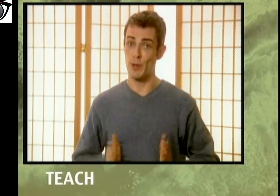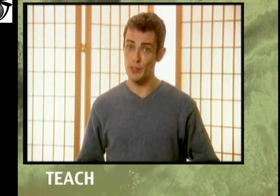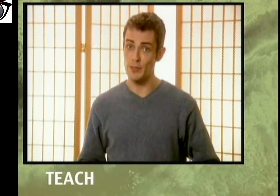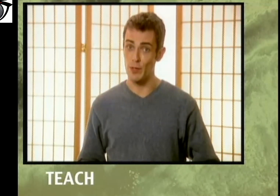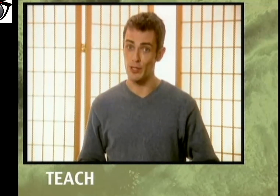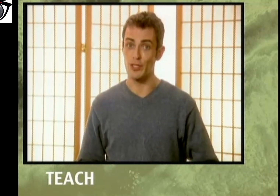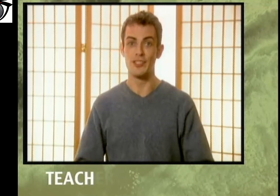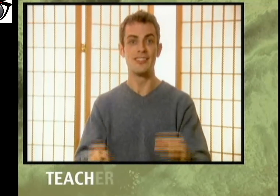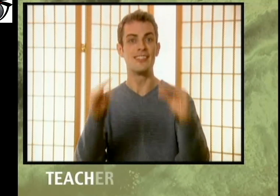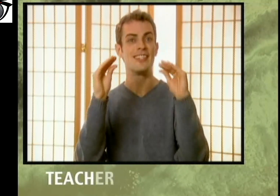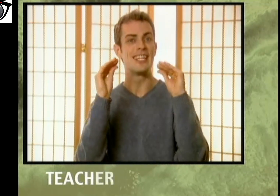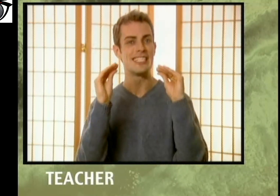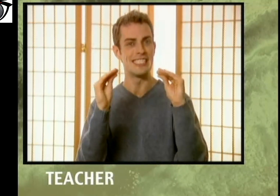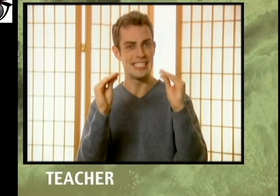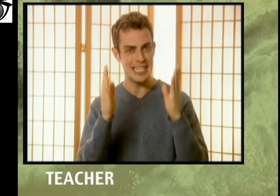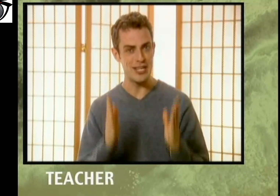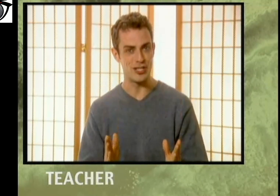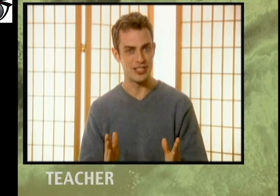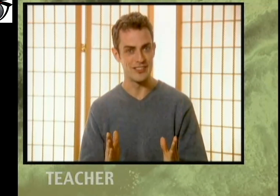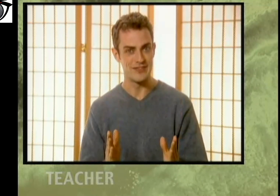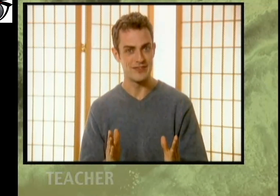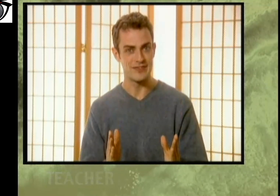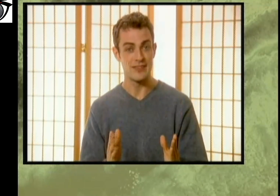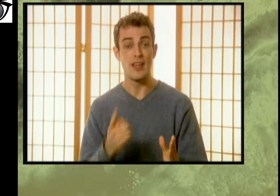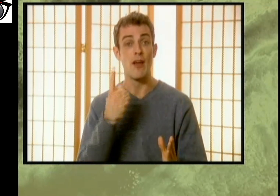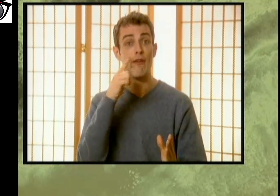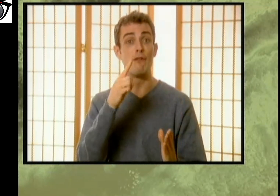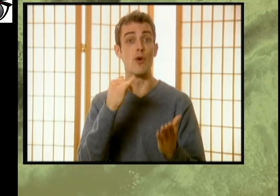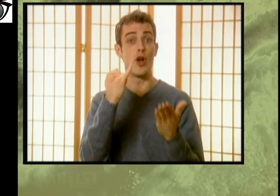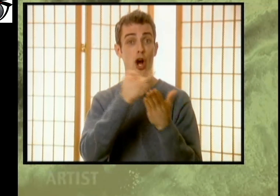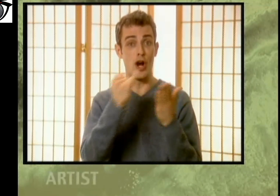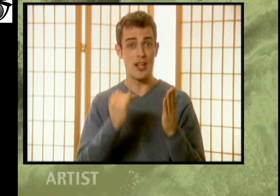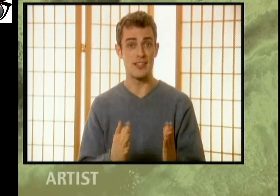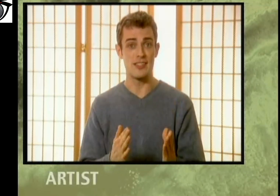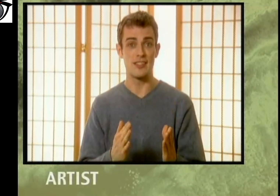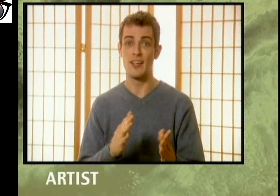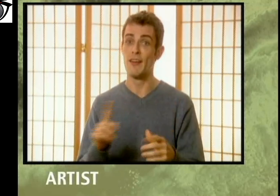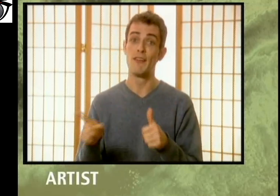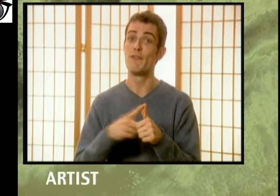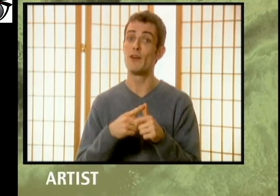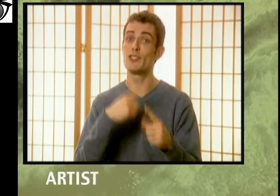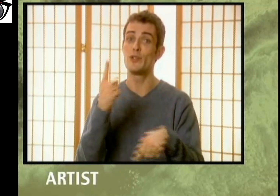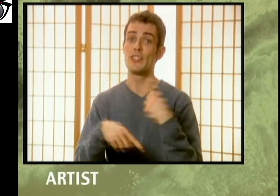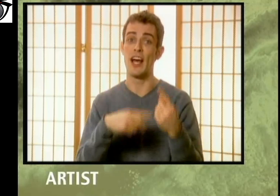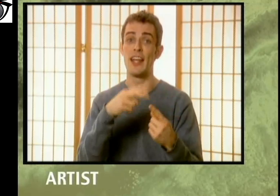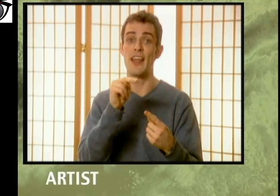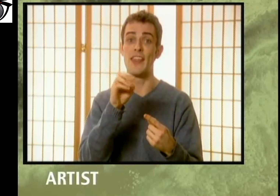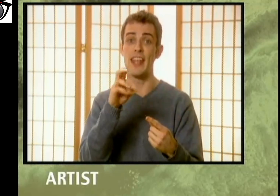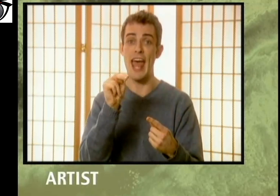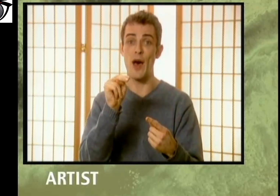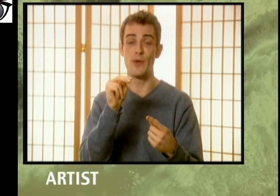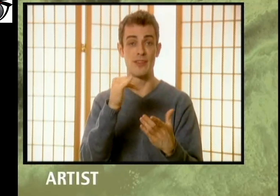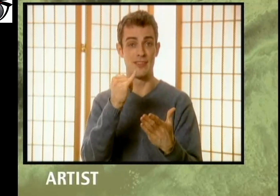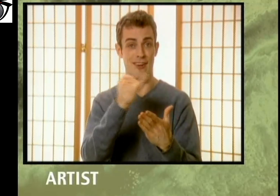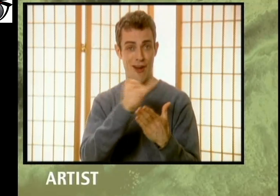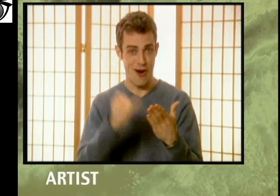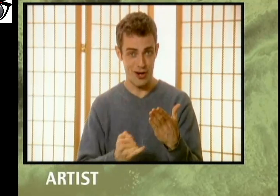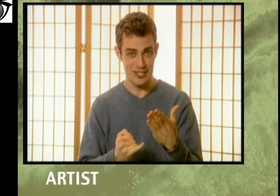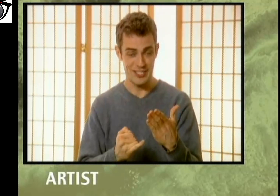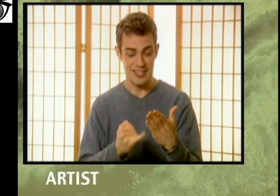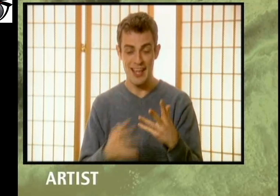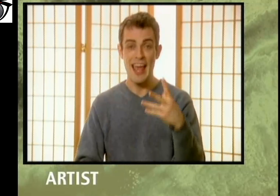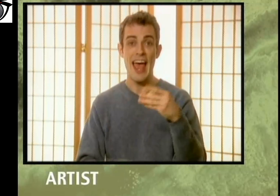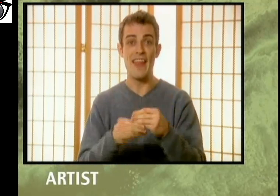then add the person marker, teacher. For artist, first you sign the